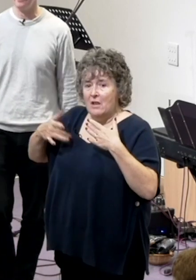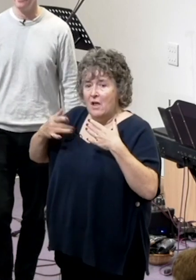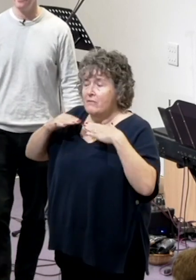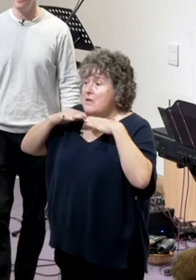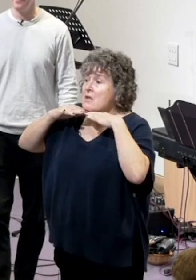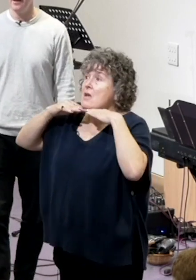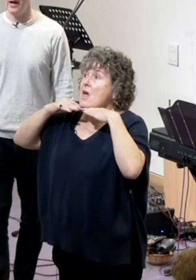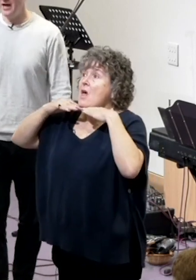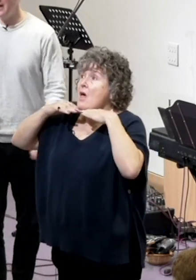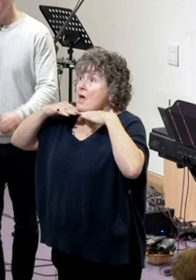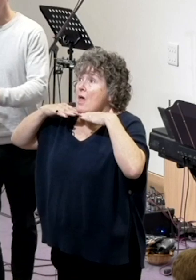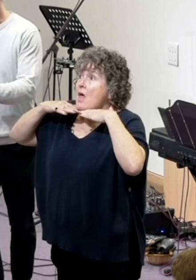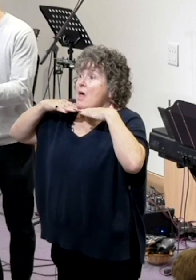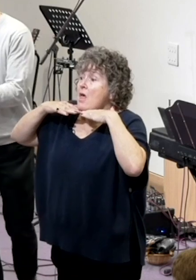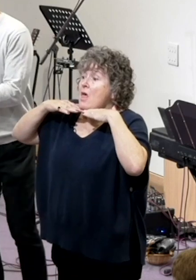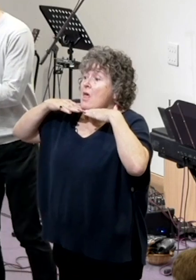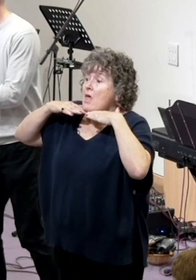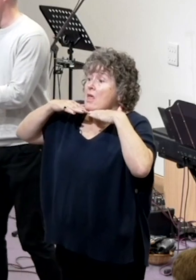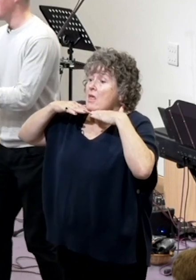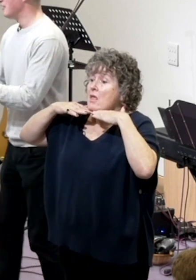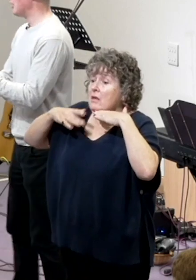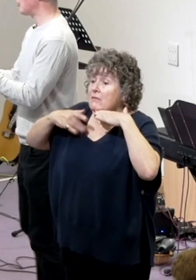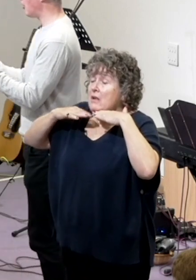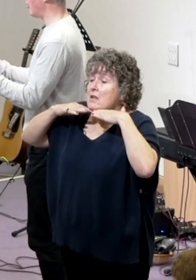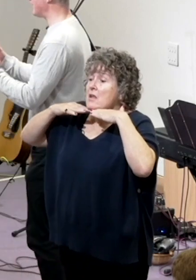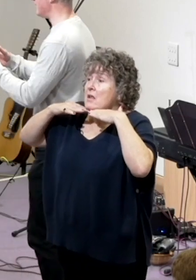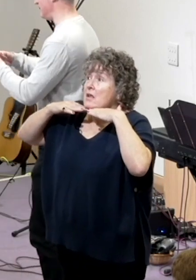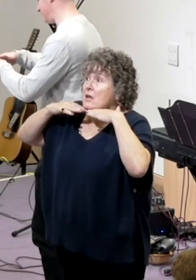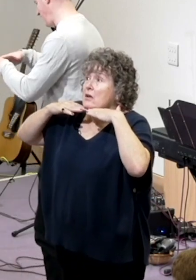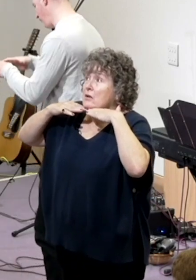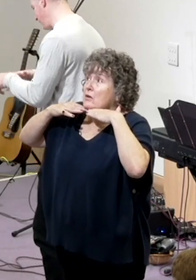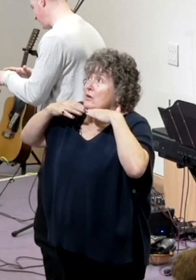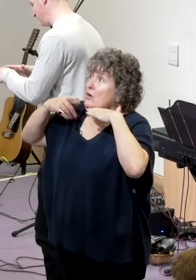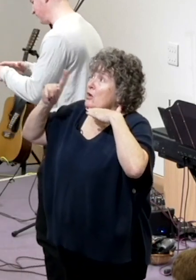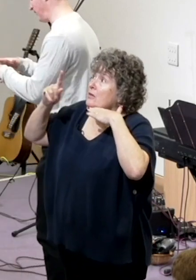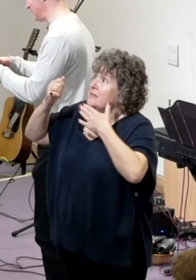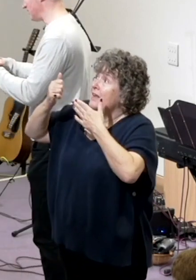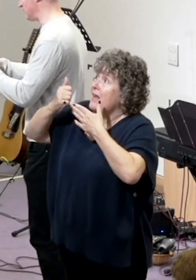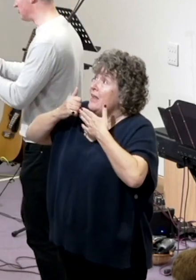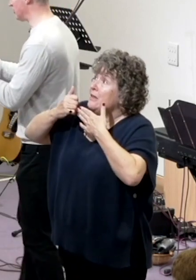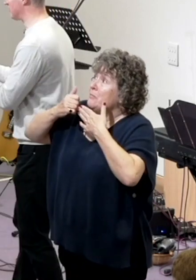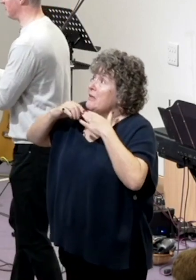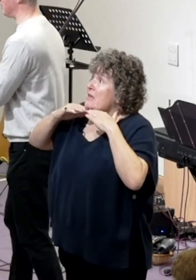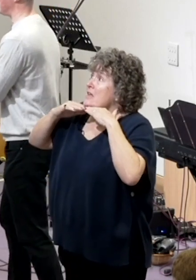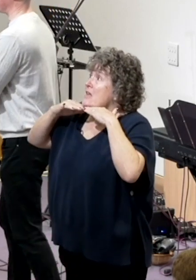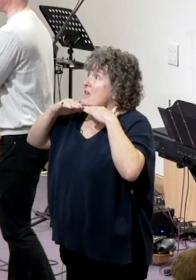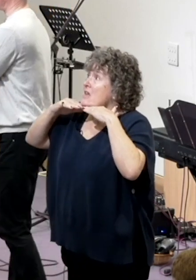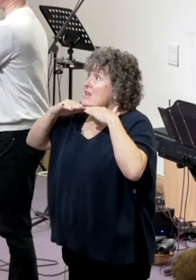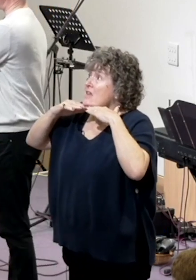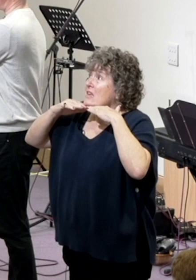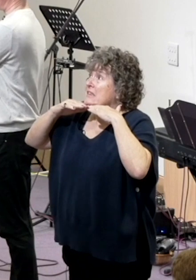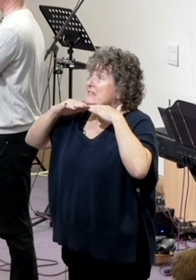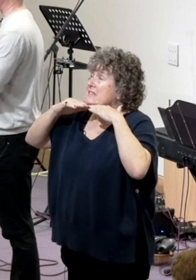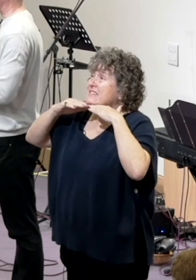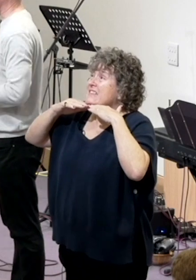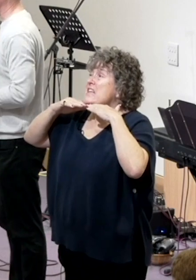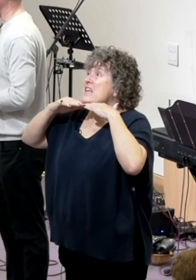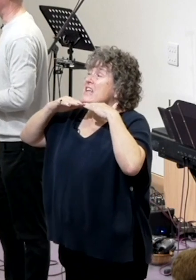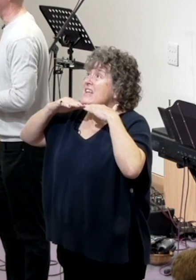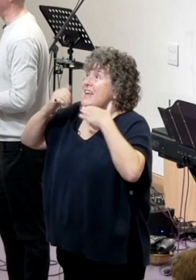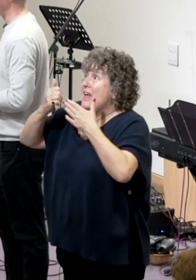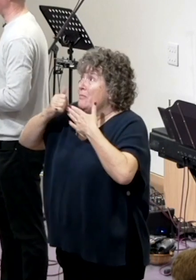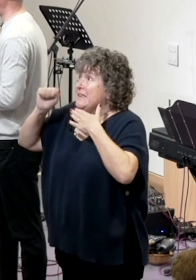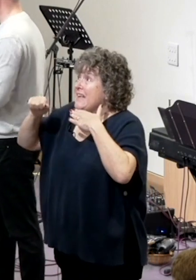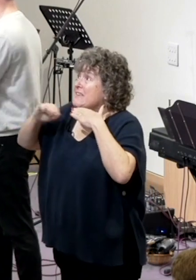like. And they felt that, you know, God, he's helping us, but he's just doing enough to keep our heads above